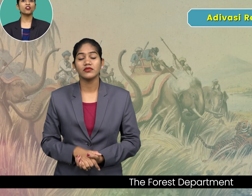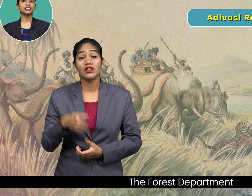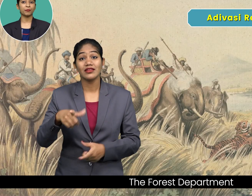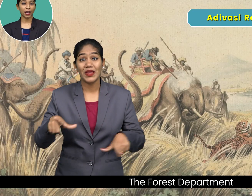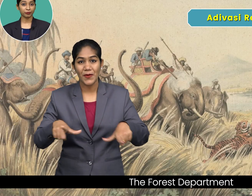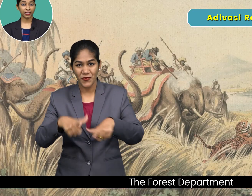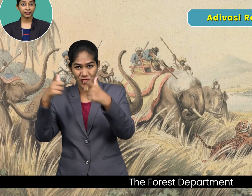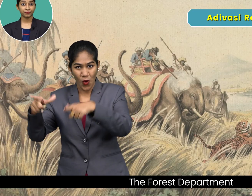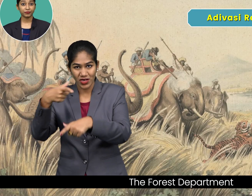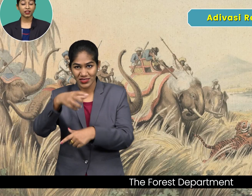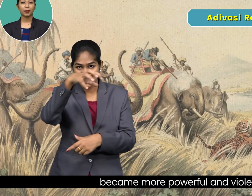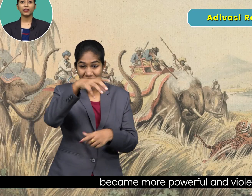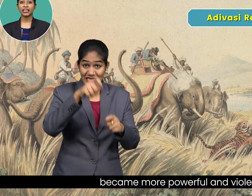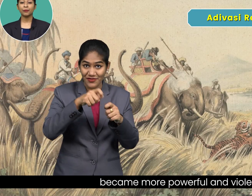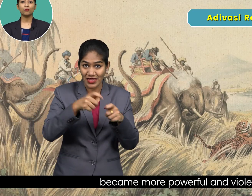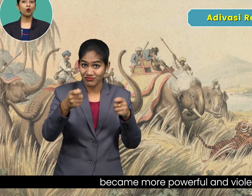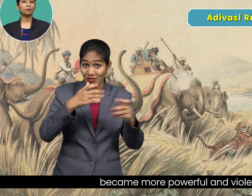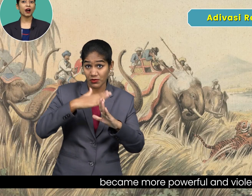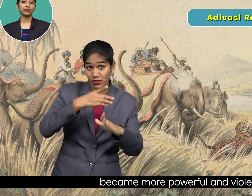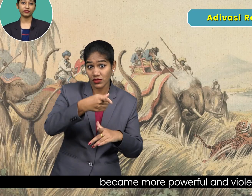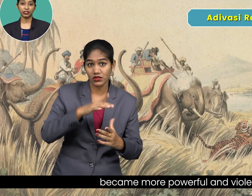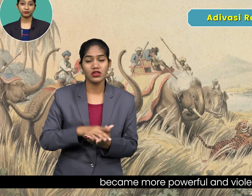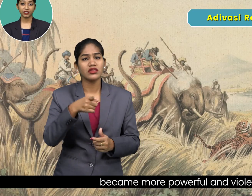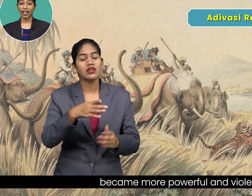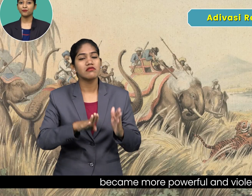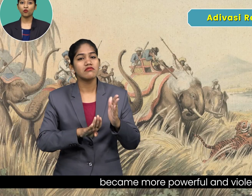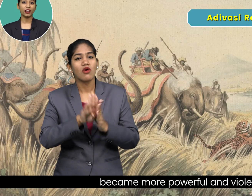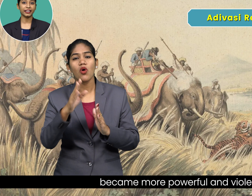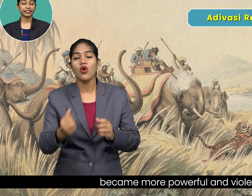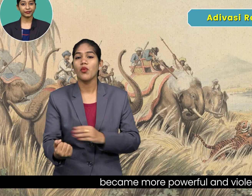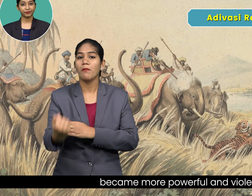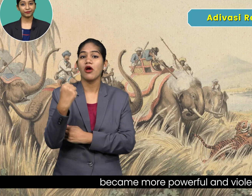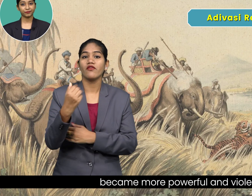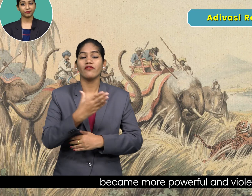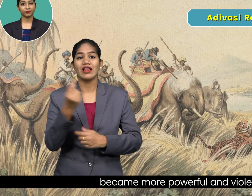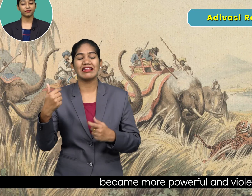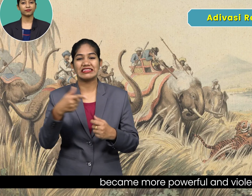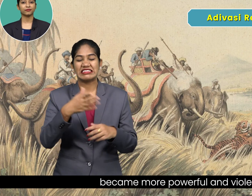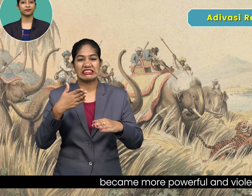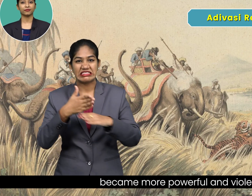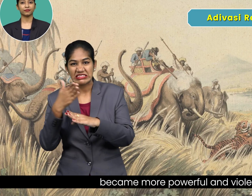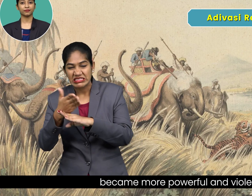The forest department became more powerful and violent.